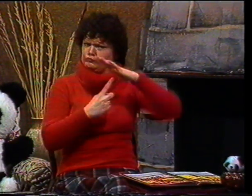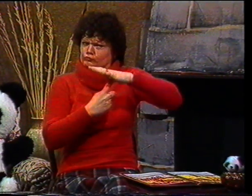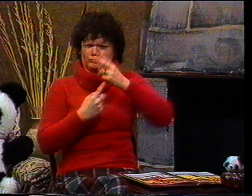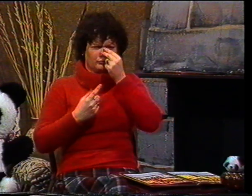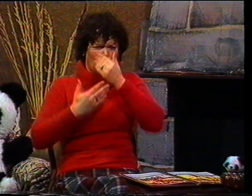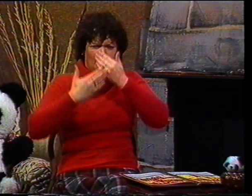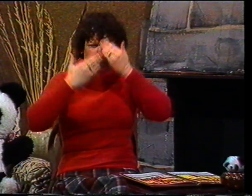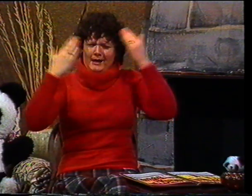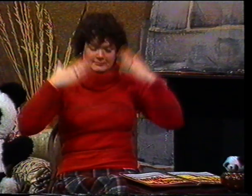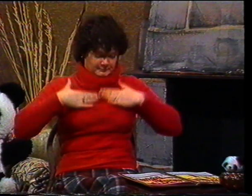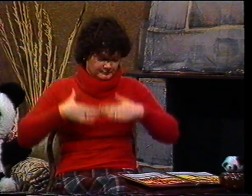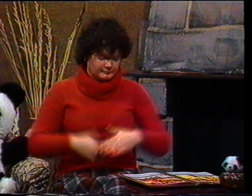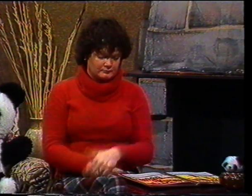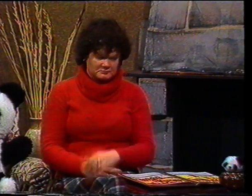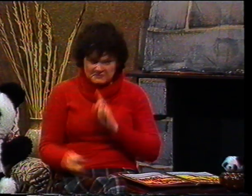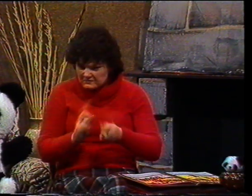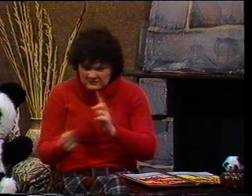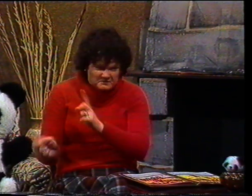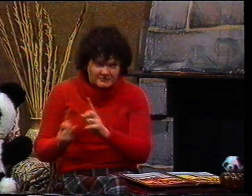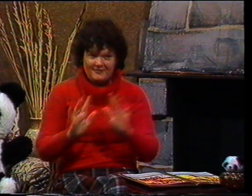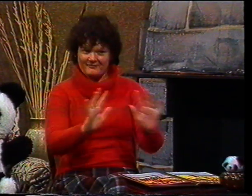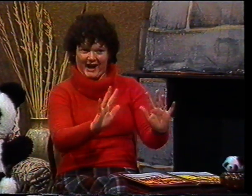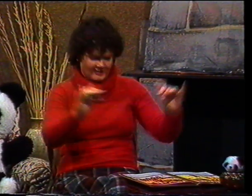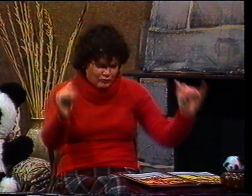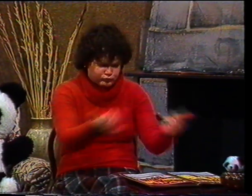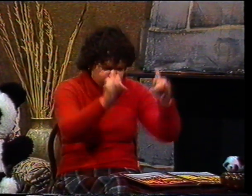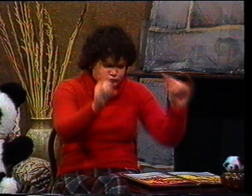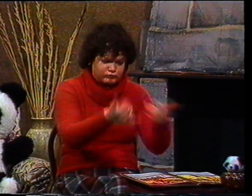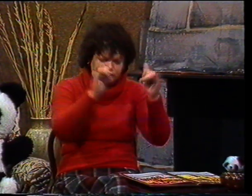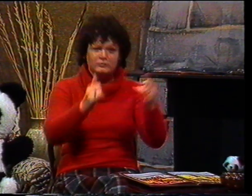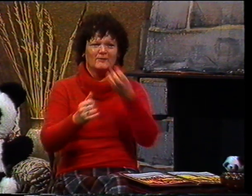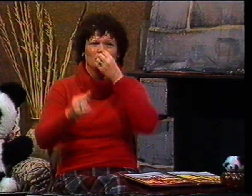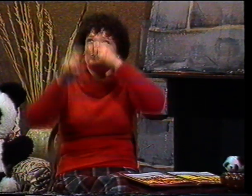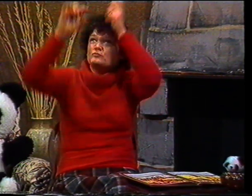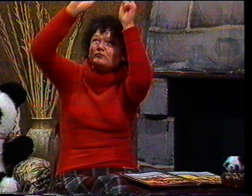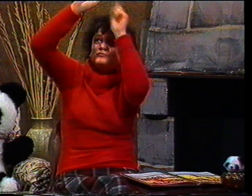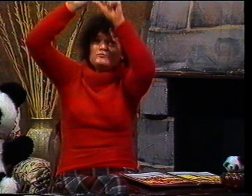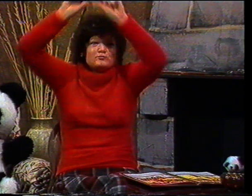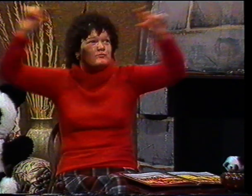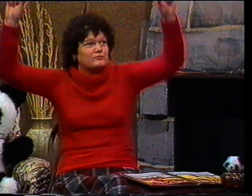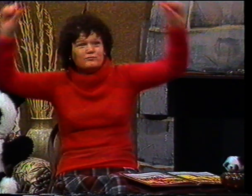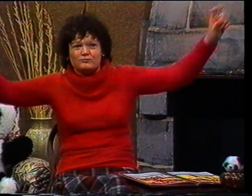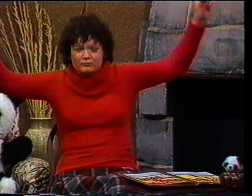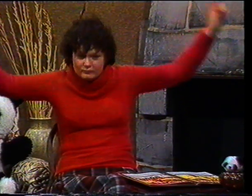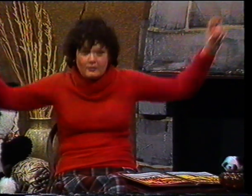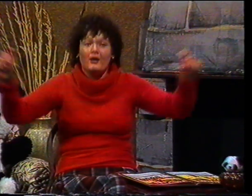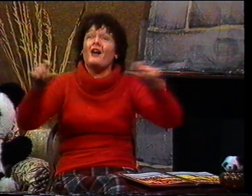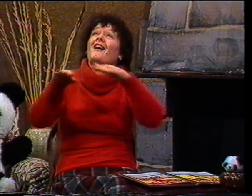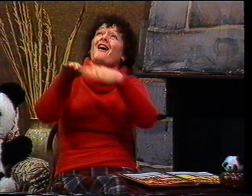large, important-looking rat with light brown fur. And they would talk around the fire and enjoy themselves, and food was nailed